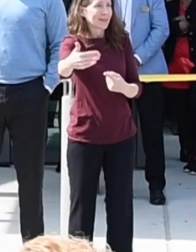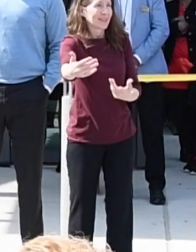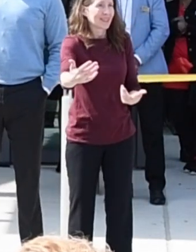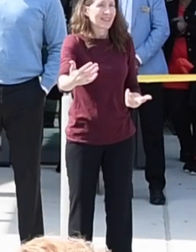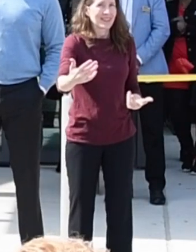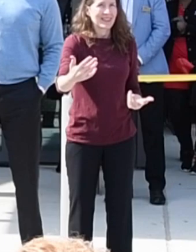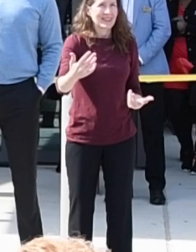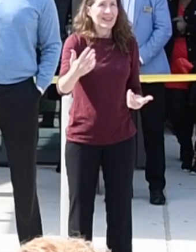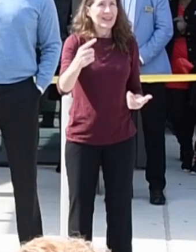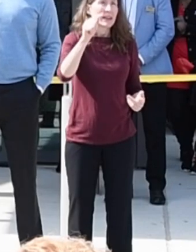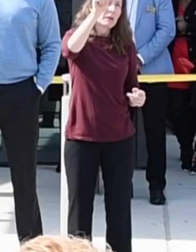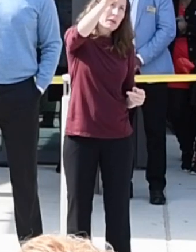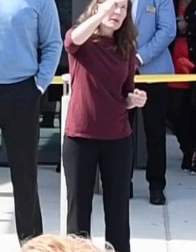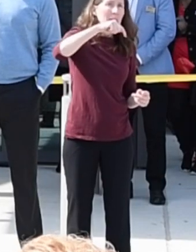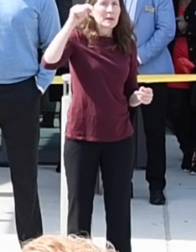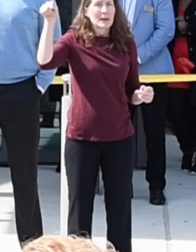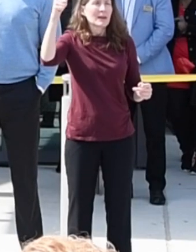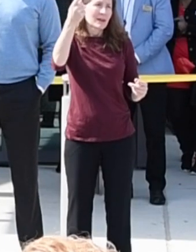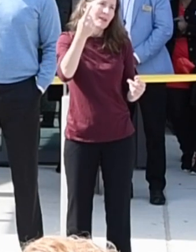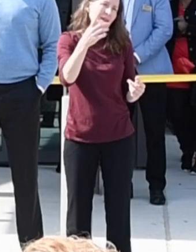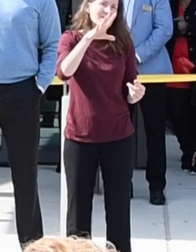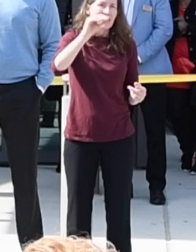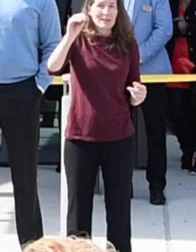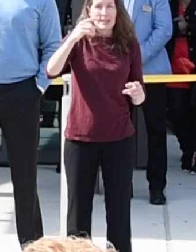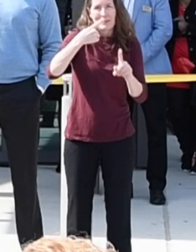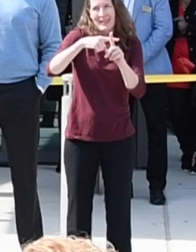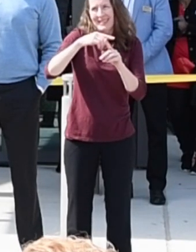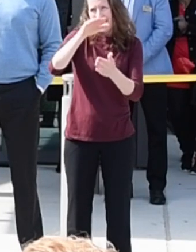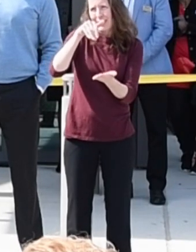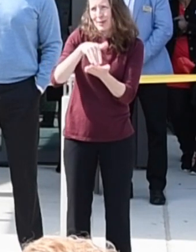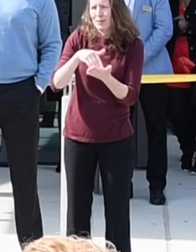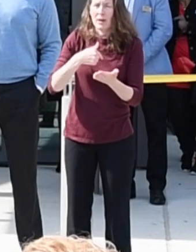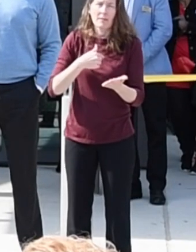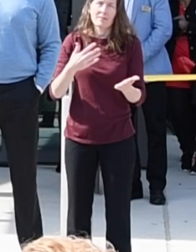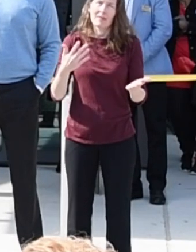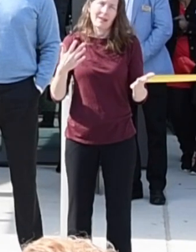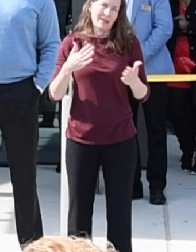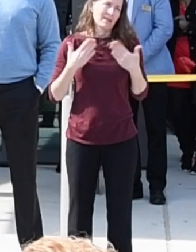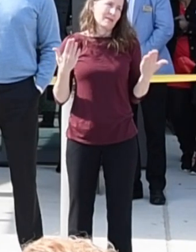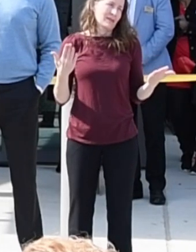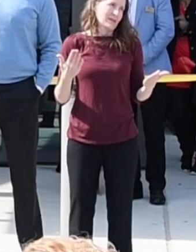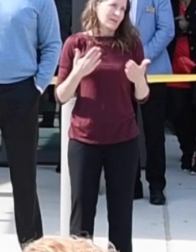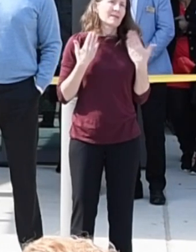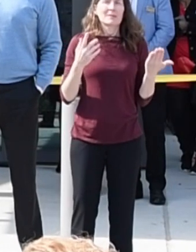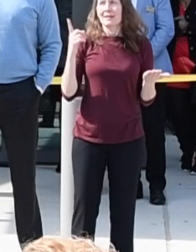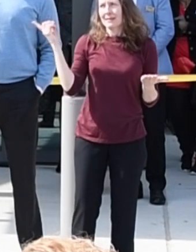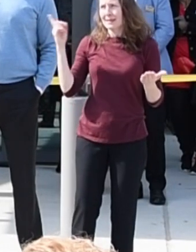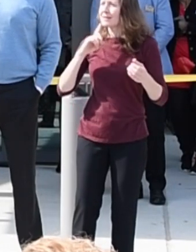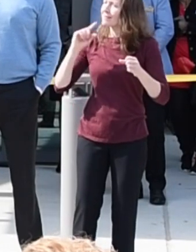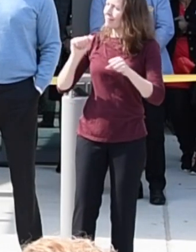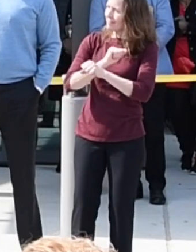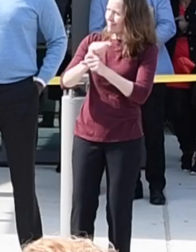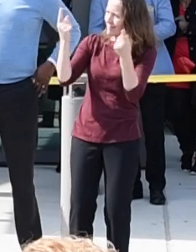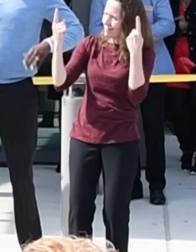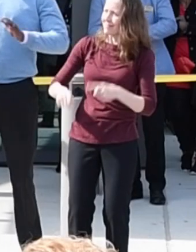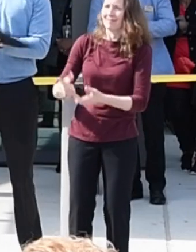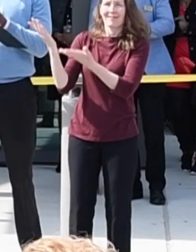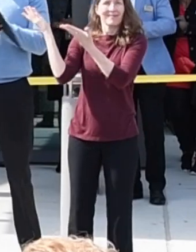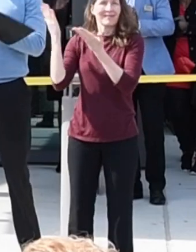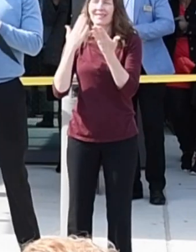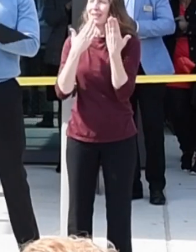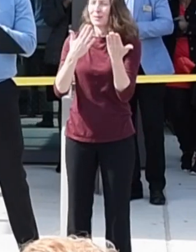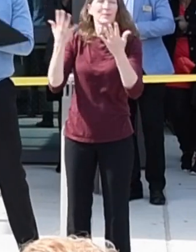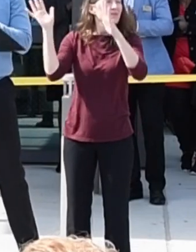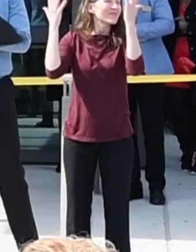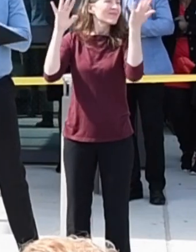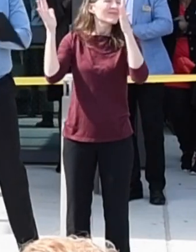one of these 50-plus centers. So I'm very, very happy that this has come to fruition. Thank you very